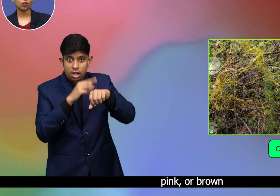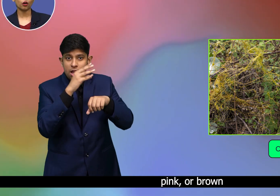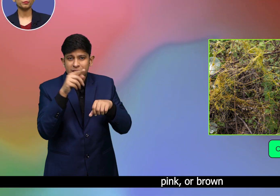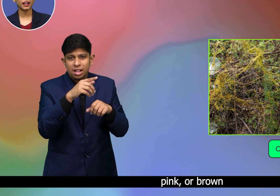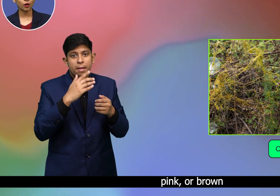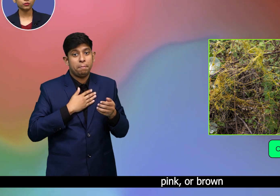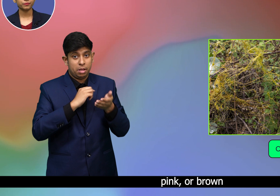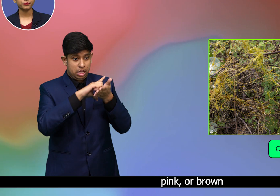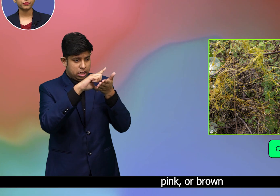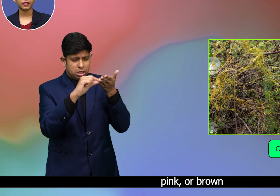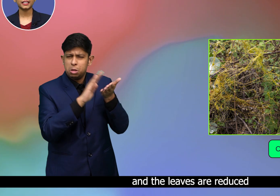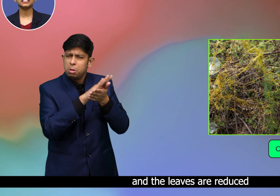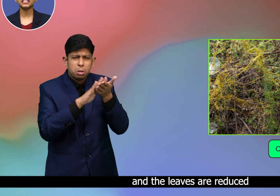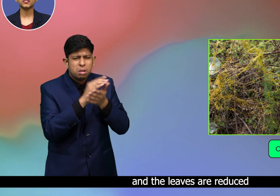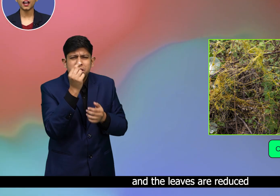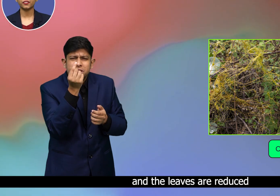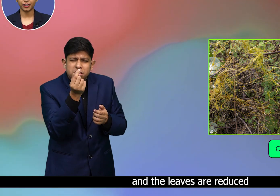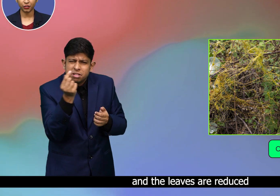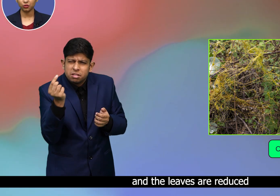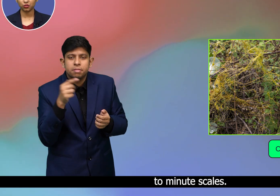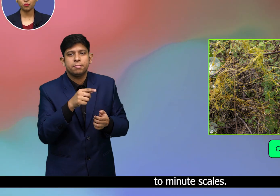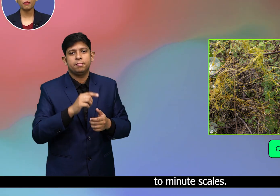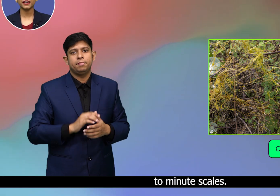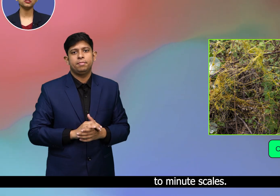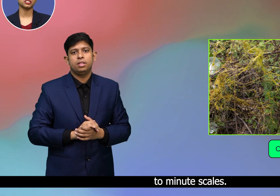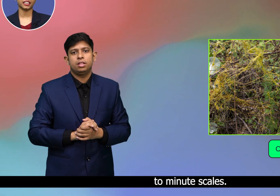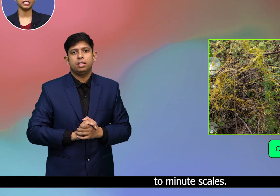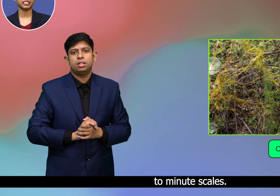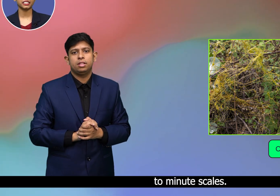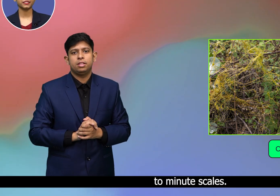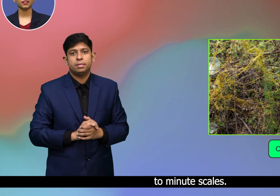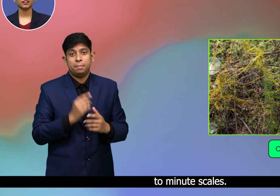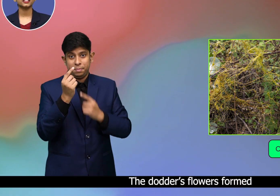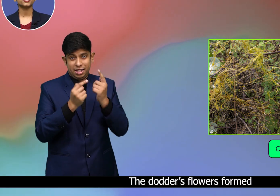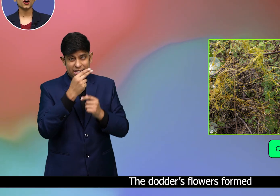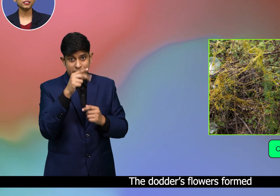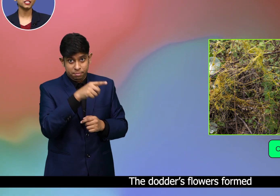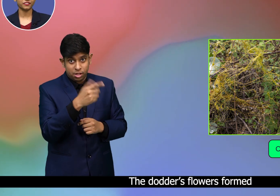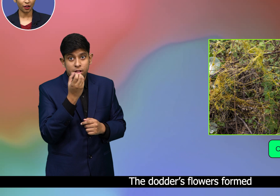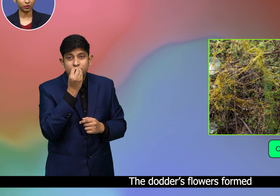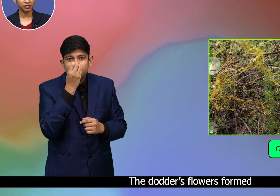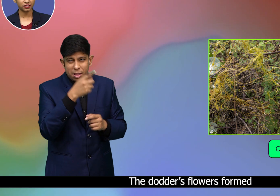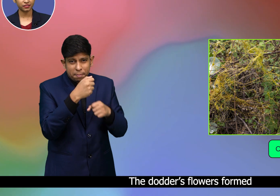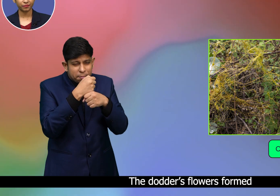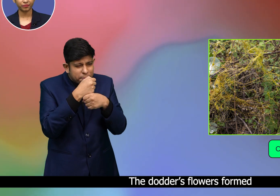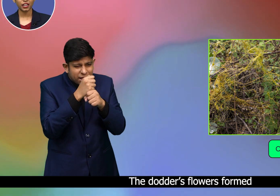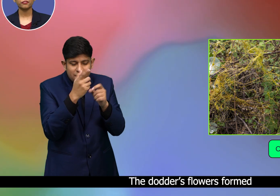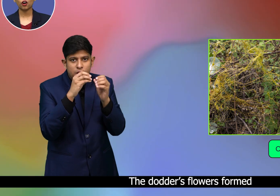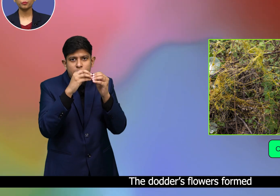pink or brown, and the leaves are reduced to minute scales. The dodder's